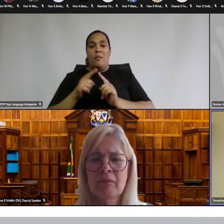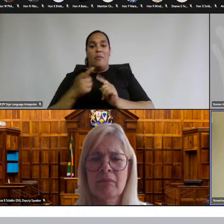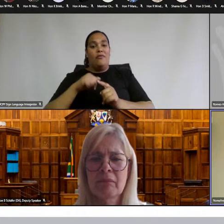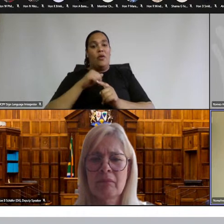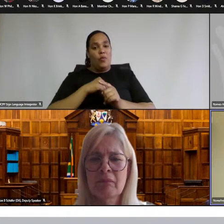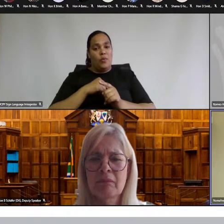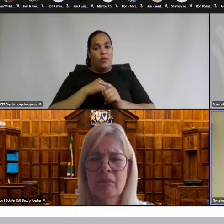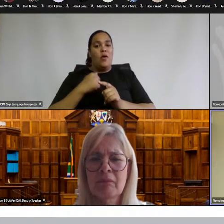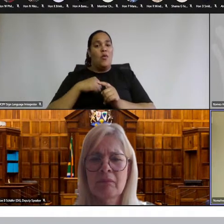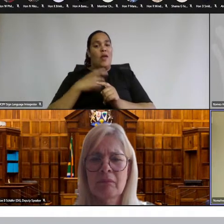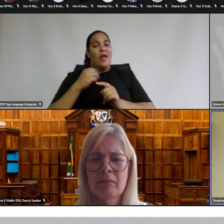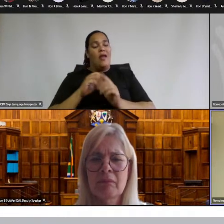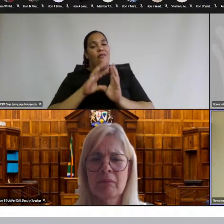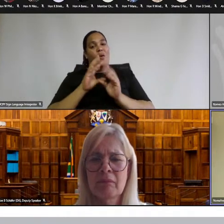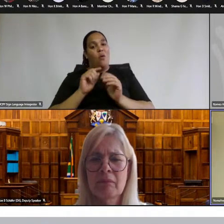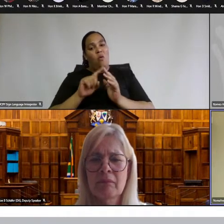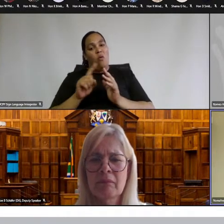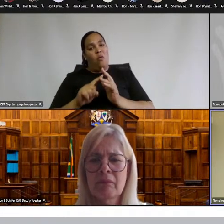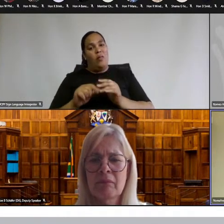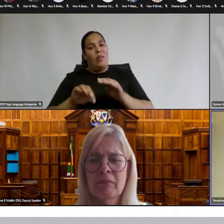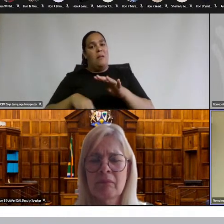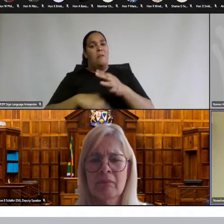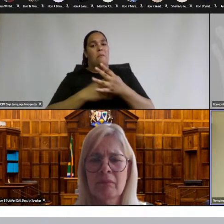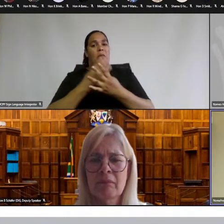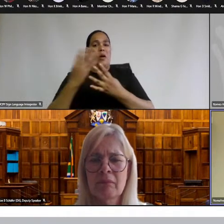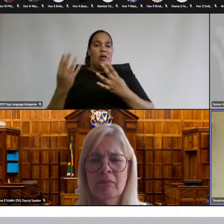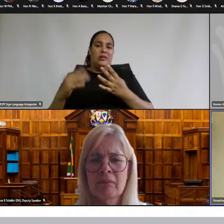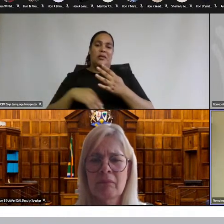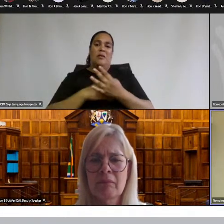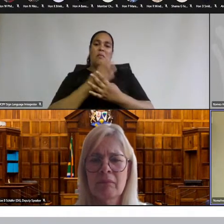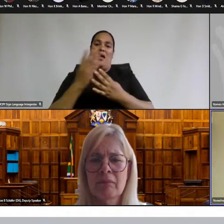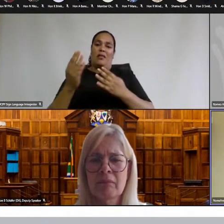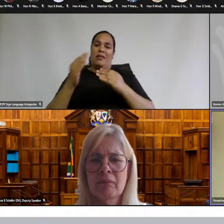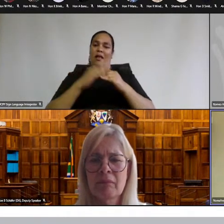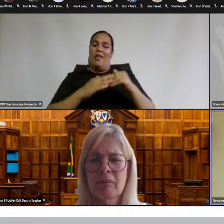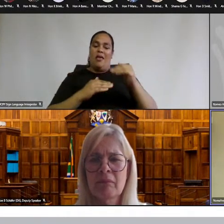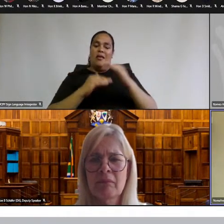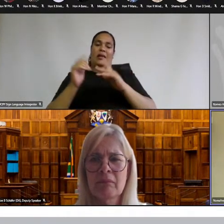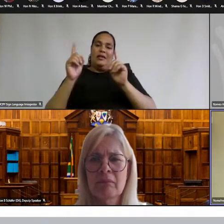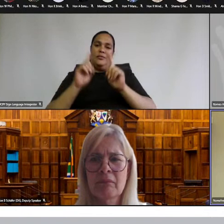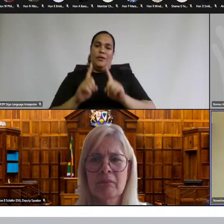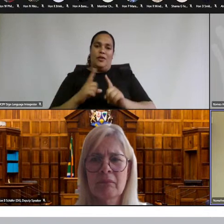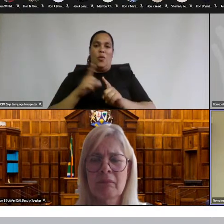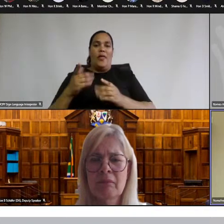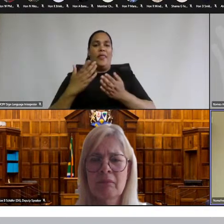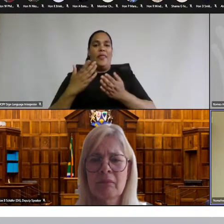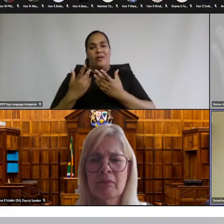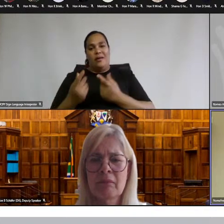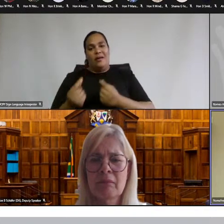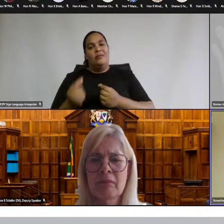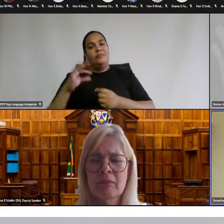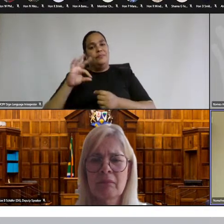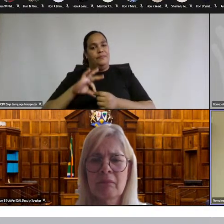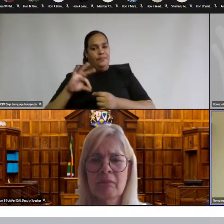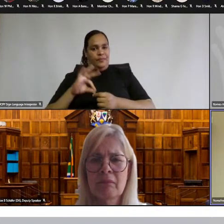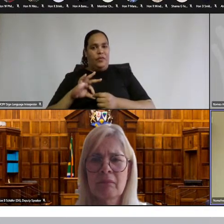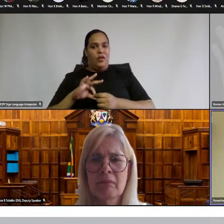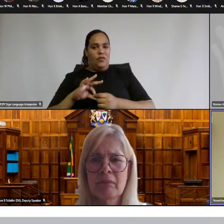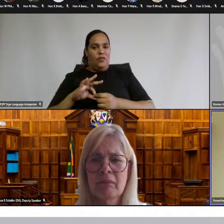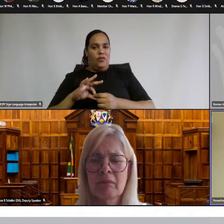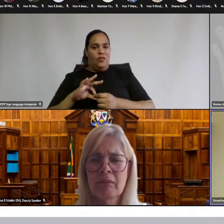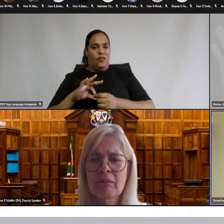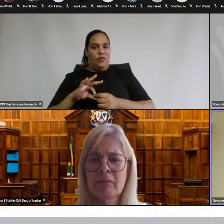we have got all of these multiple layers of the specialists, so that they could be able to afford to